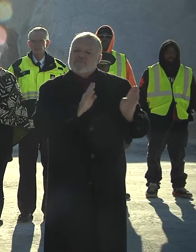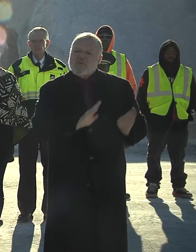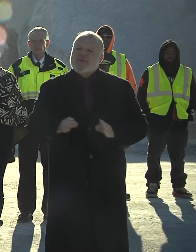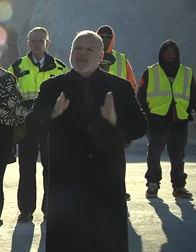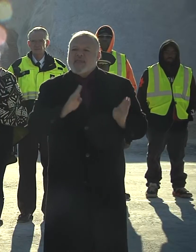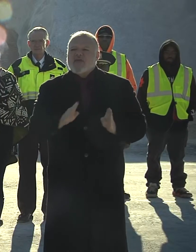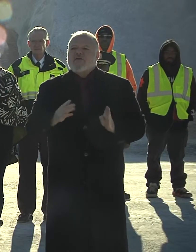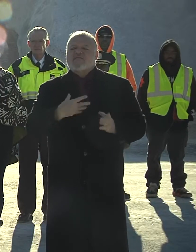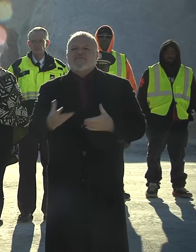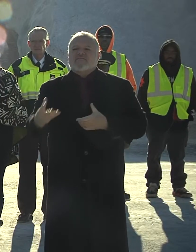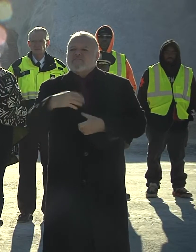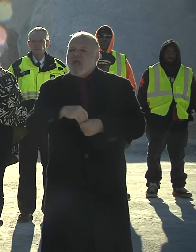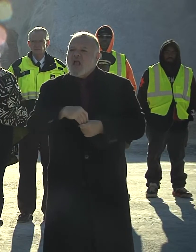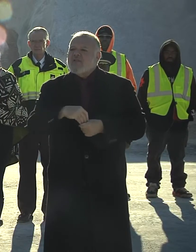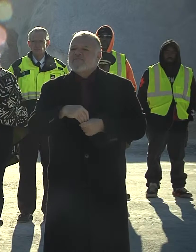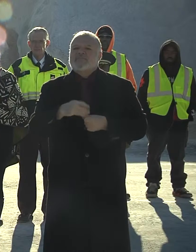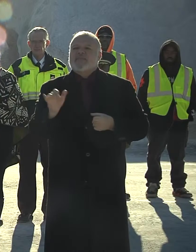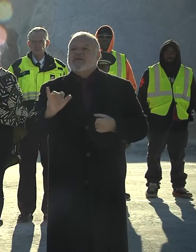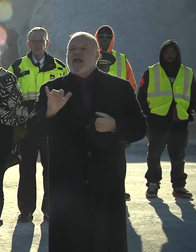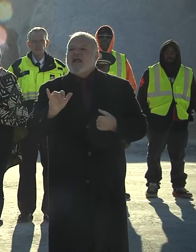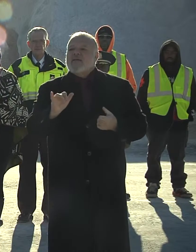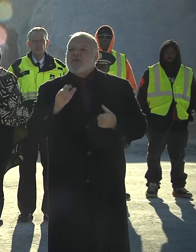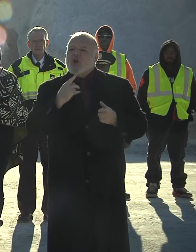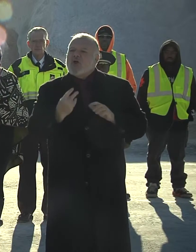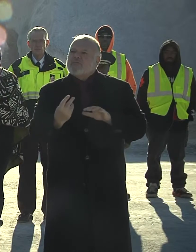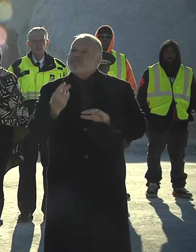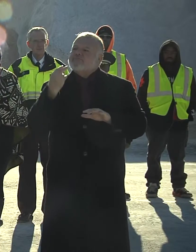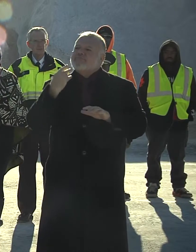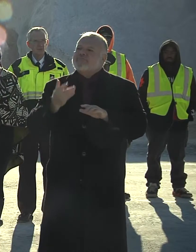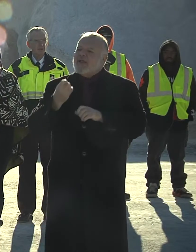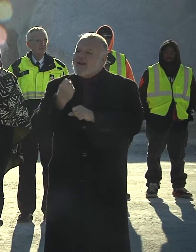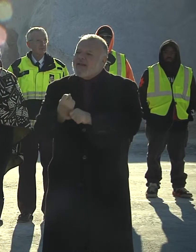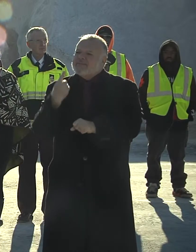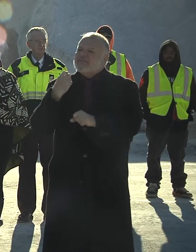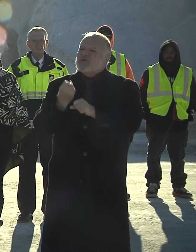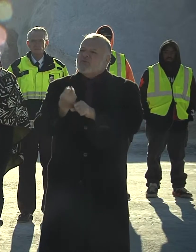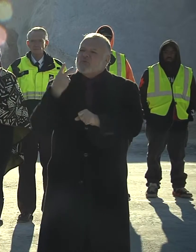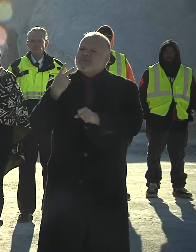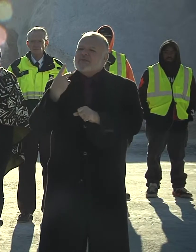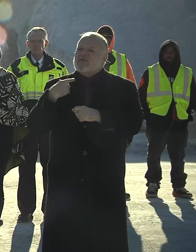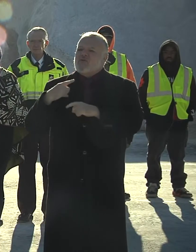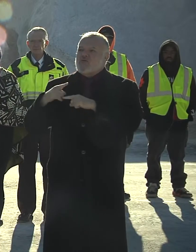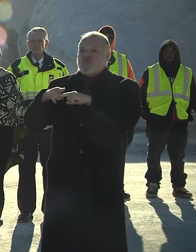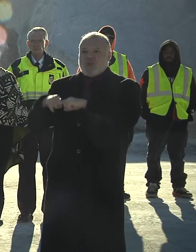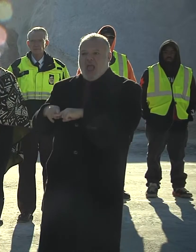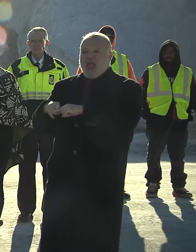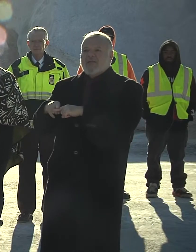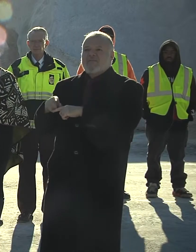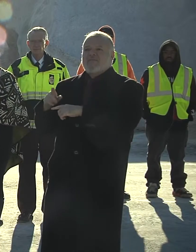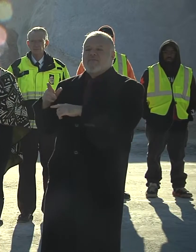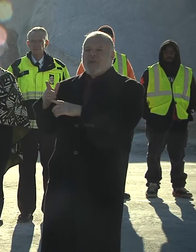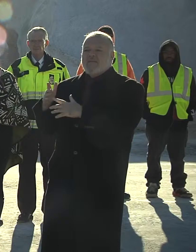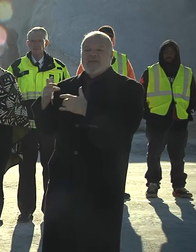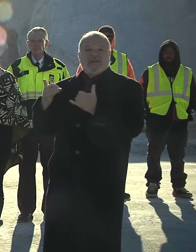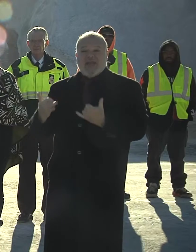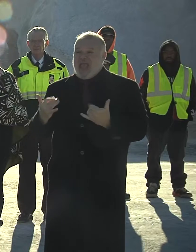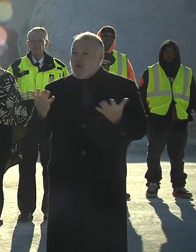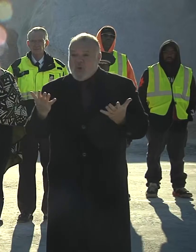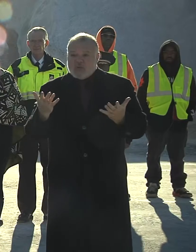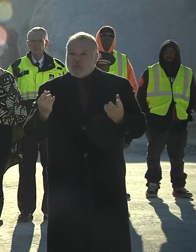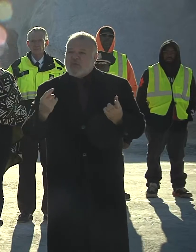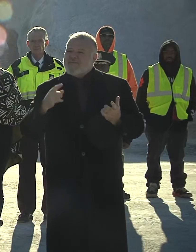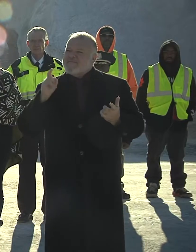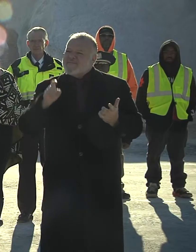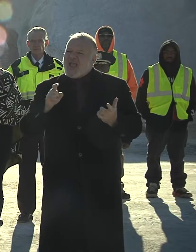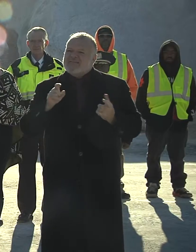institutional knowledge that happens from year to year, and it could be very easy just to go on autopilot. But the fact that we are constantly striving